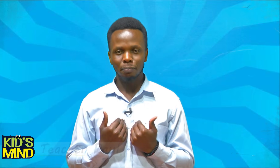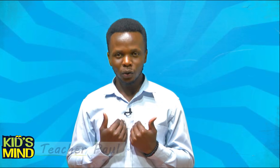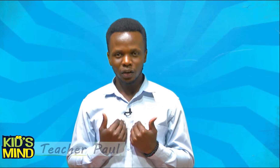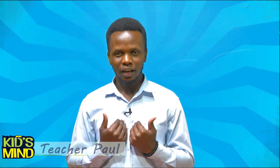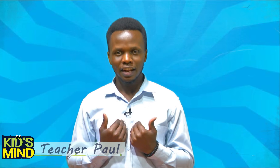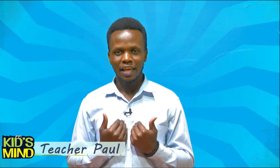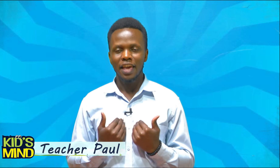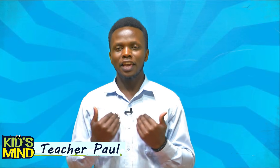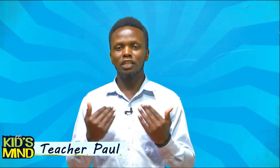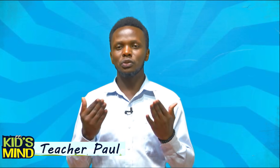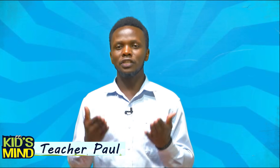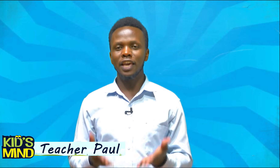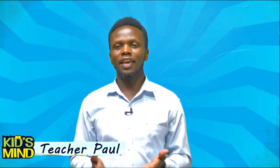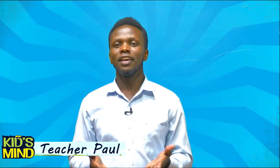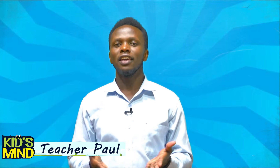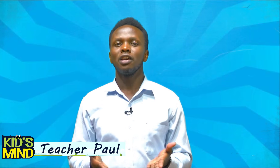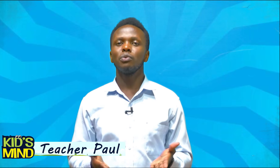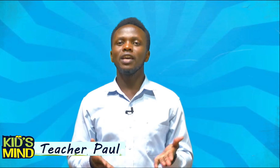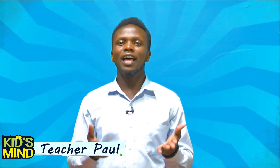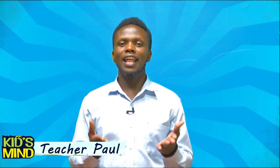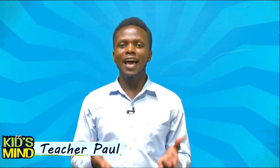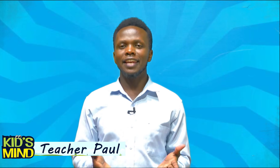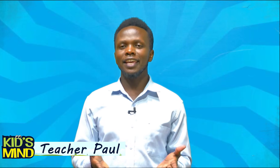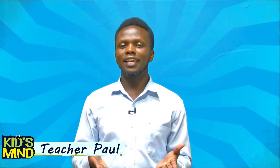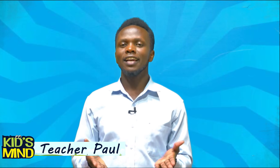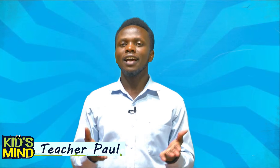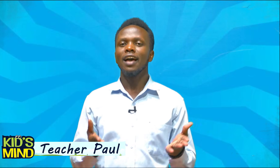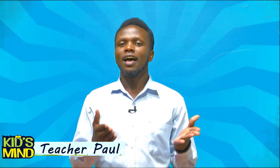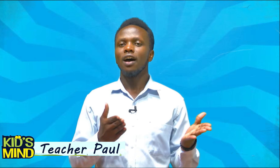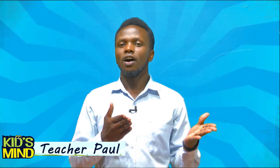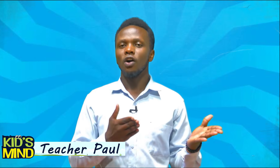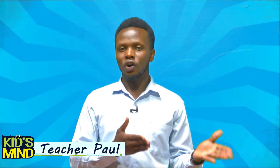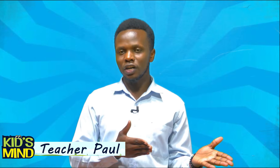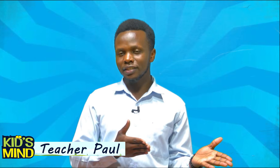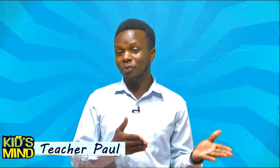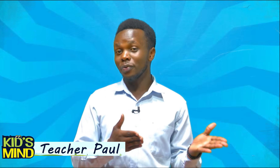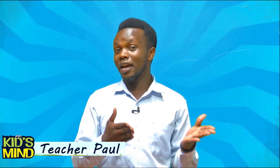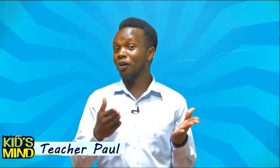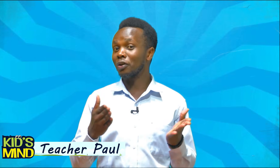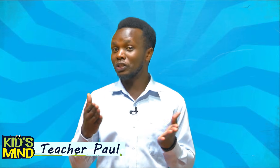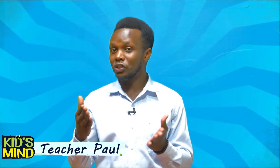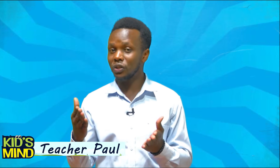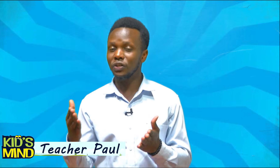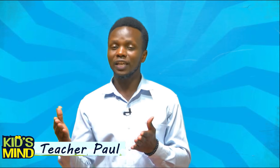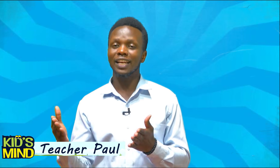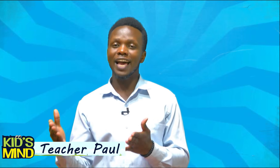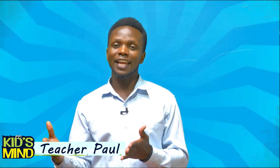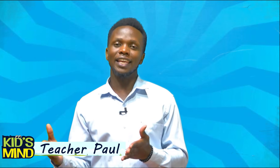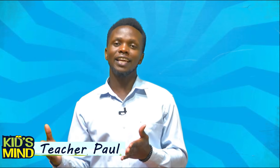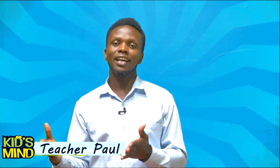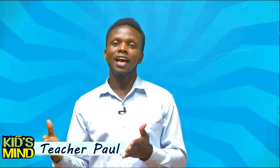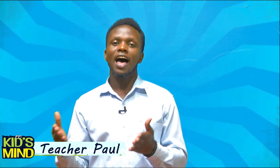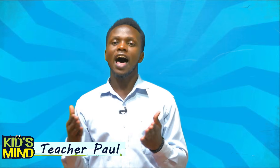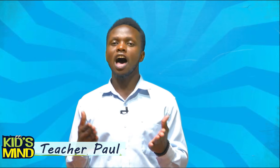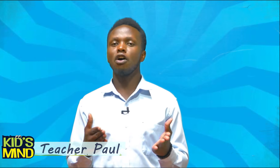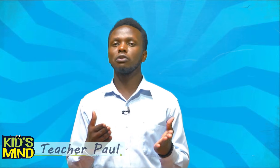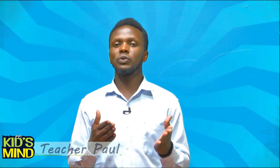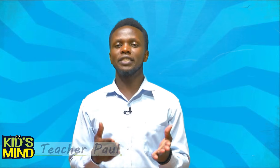Paul, and today we are learning, or we are continuing learning, how to